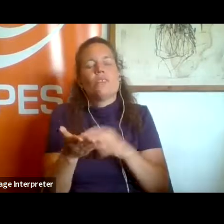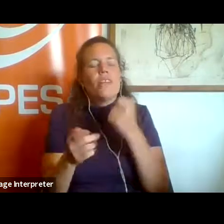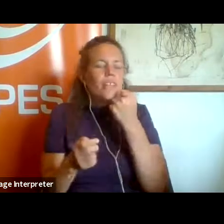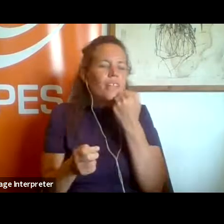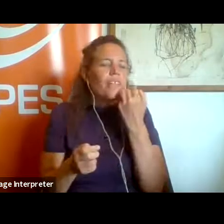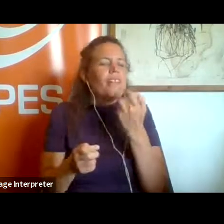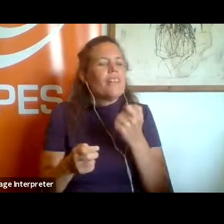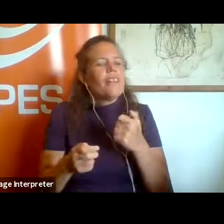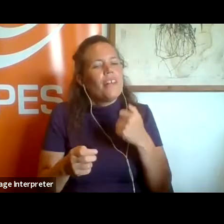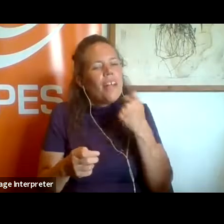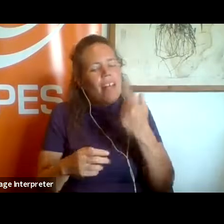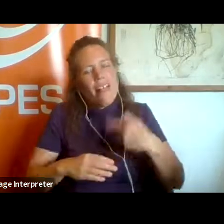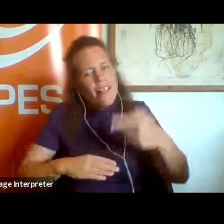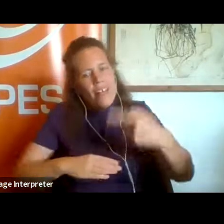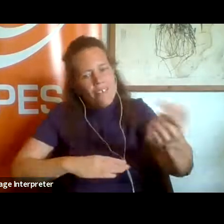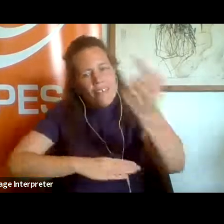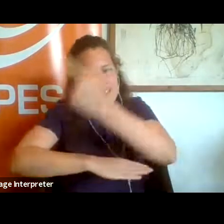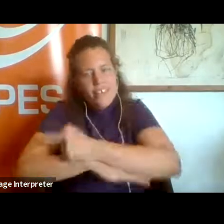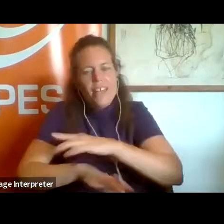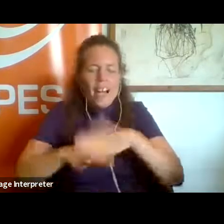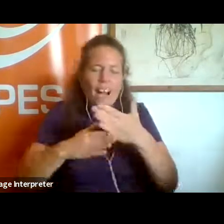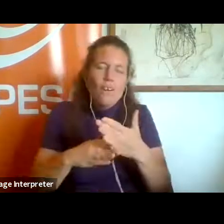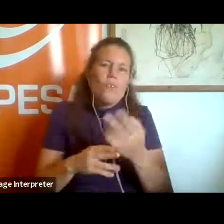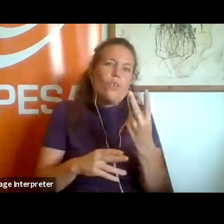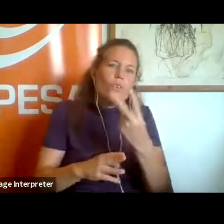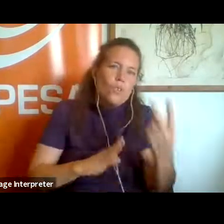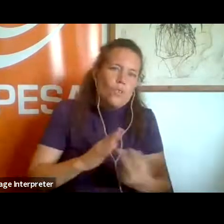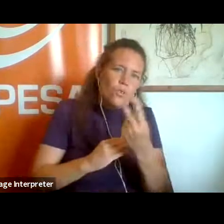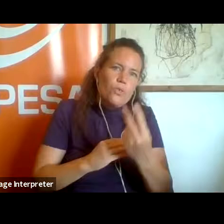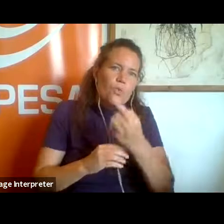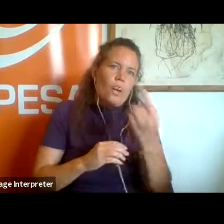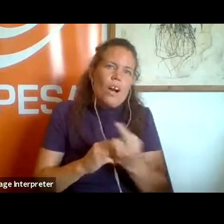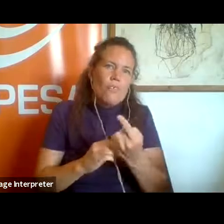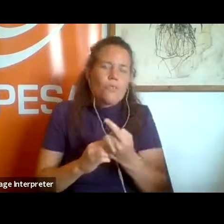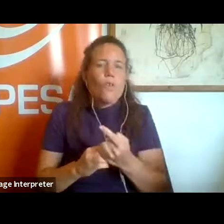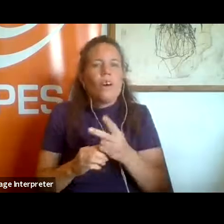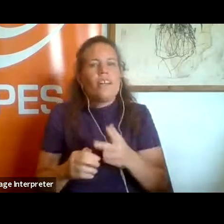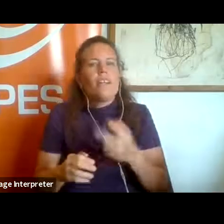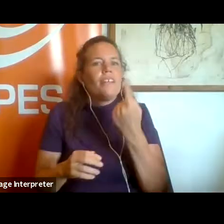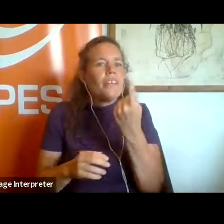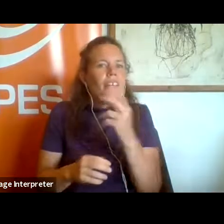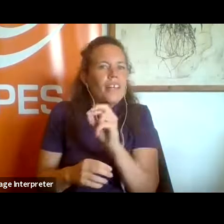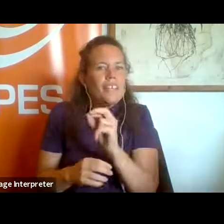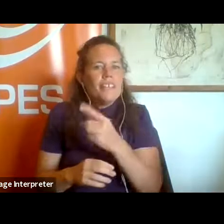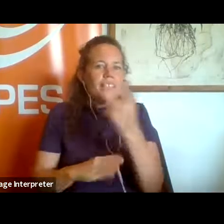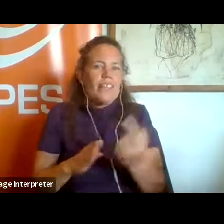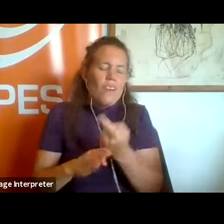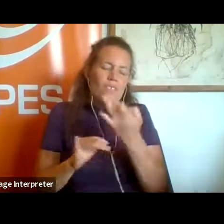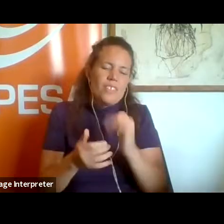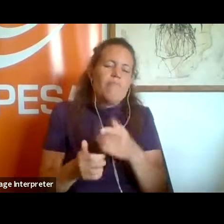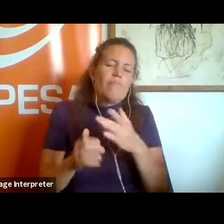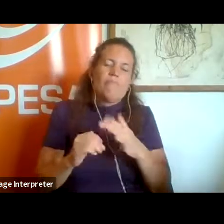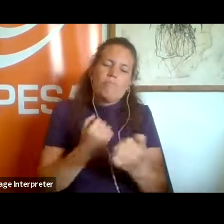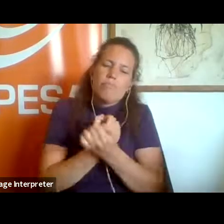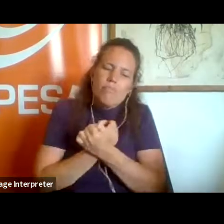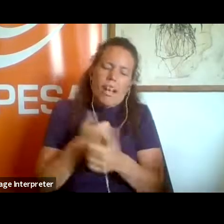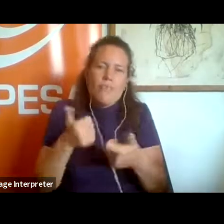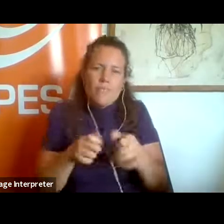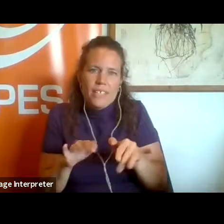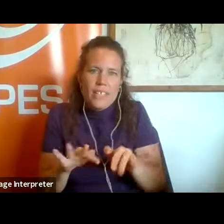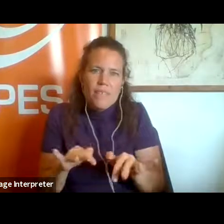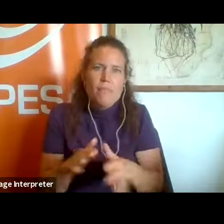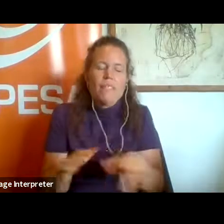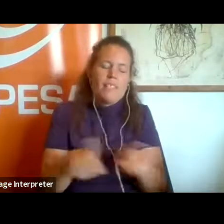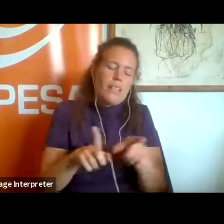hours online, 18 hours online if you're a gamer like me? All of that has an impact on how you see the cyber world and